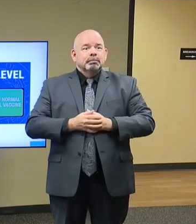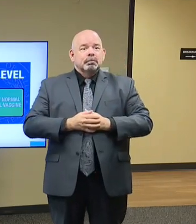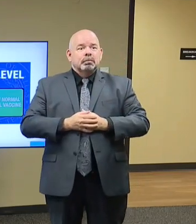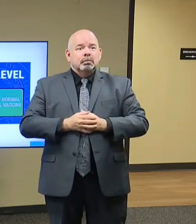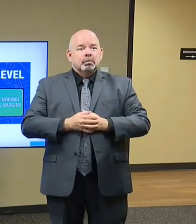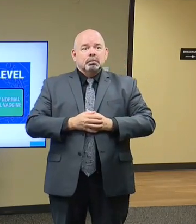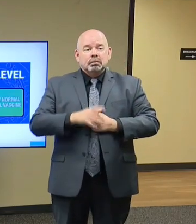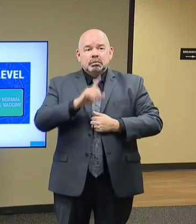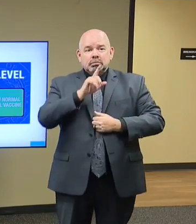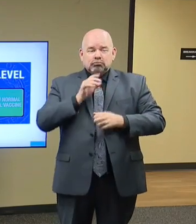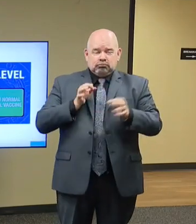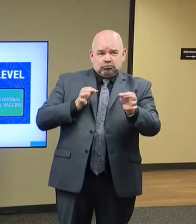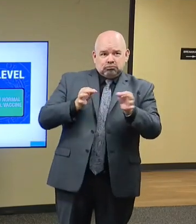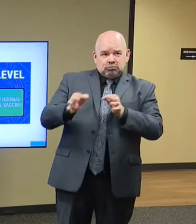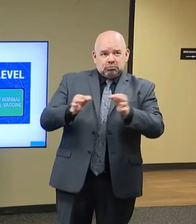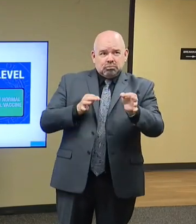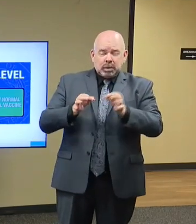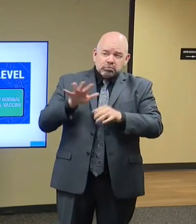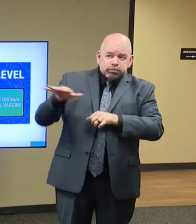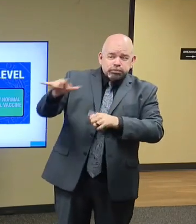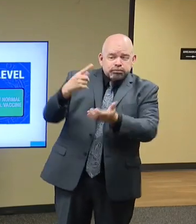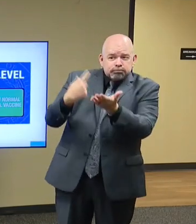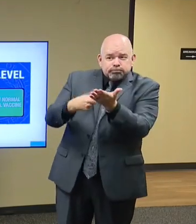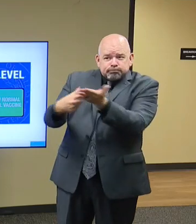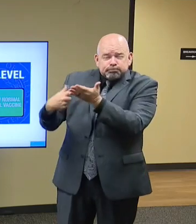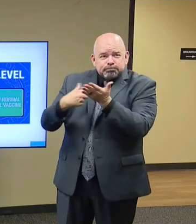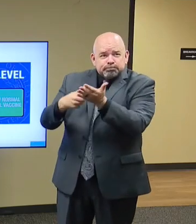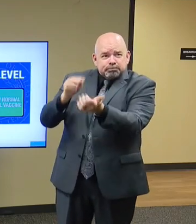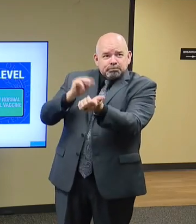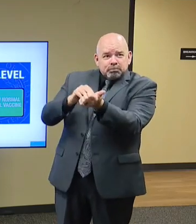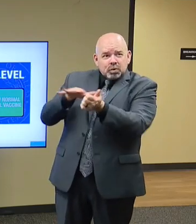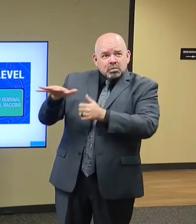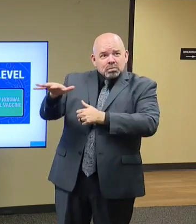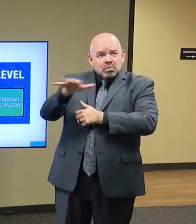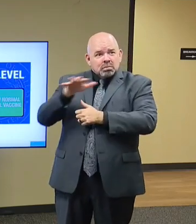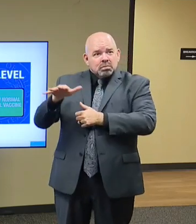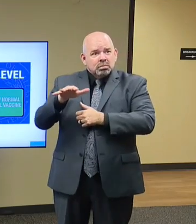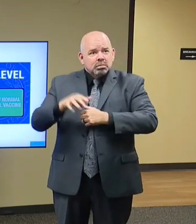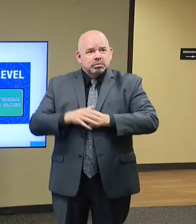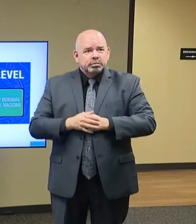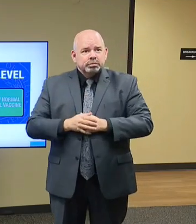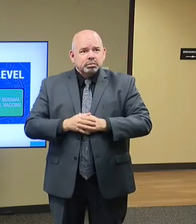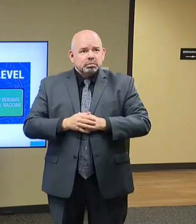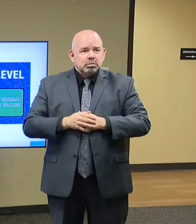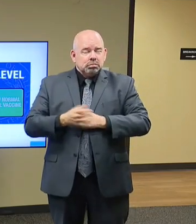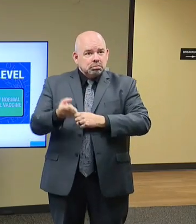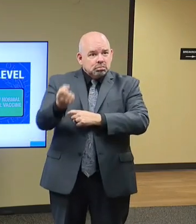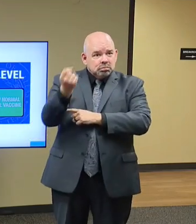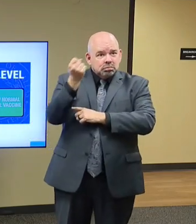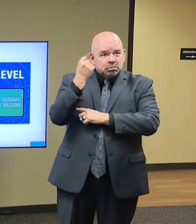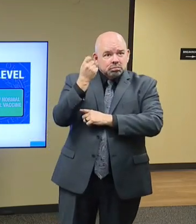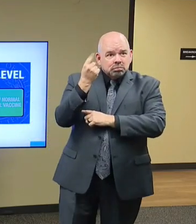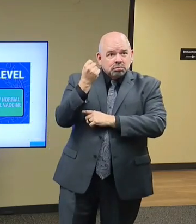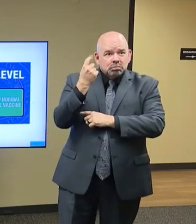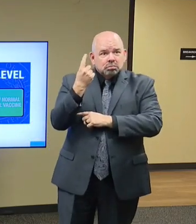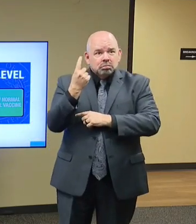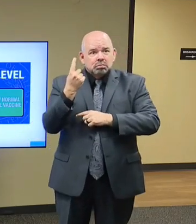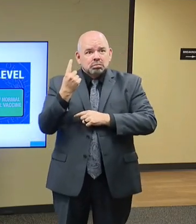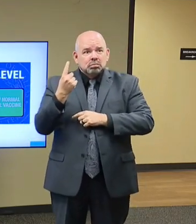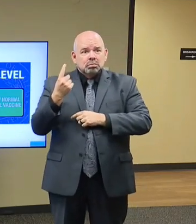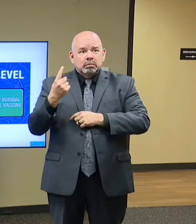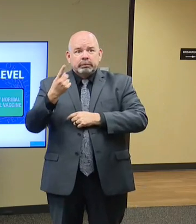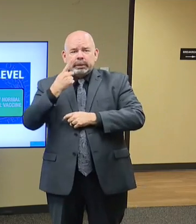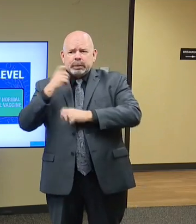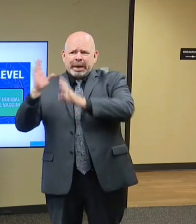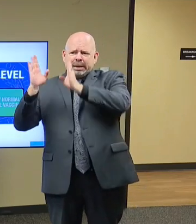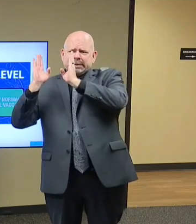doctors say are safe that they would not have recommended while we were in red. Now let me